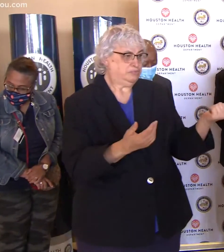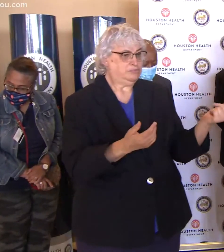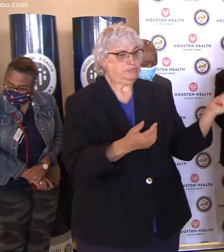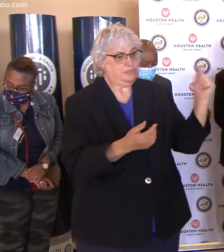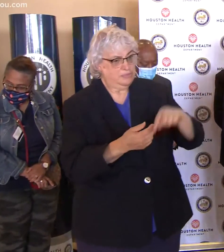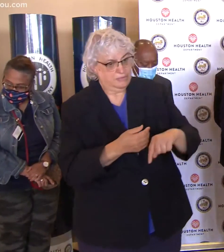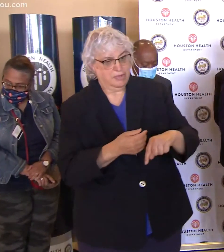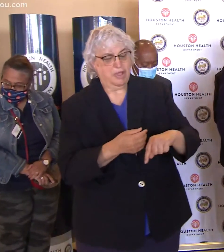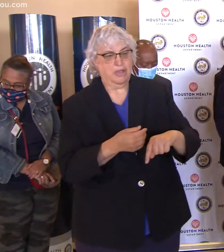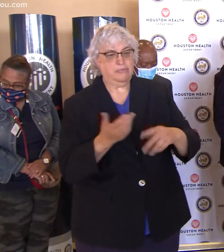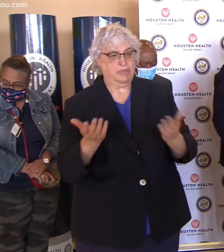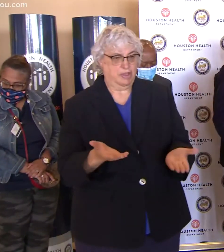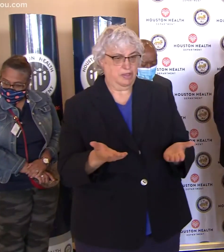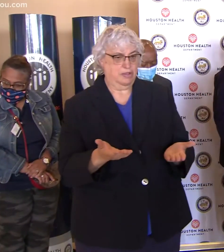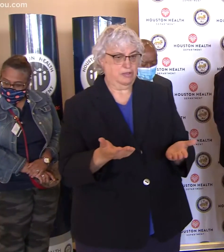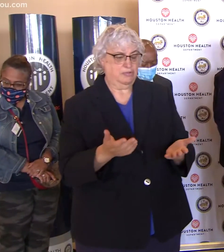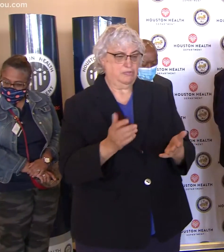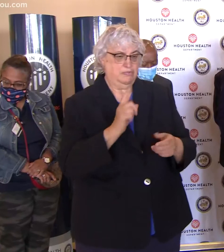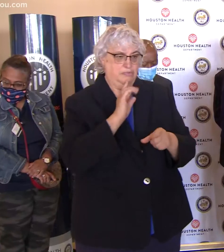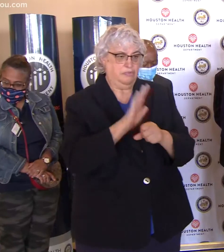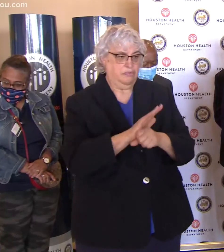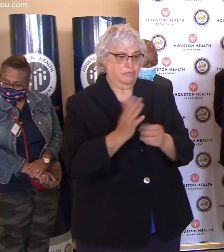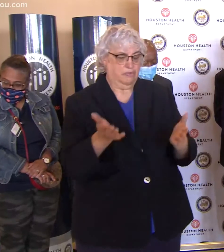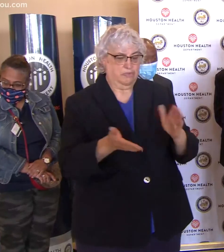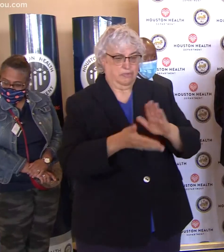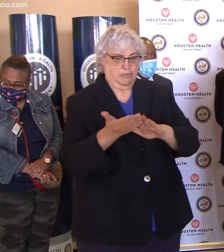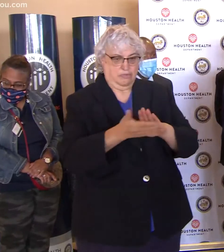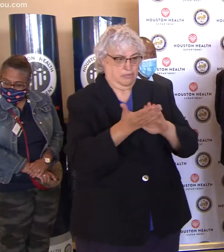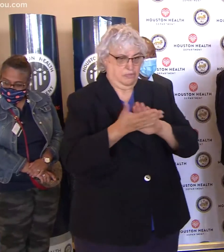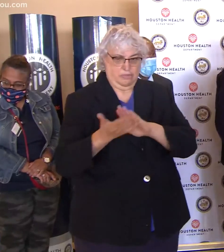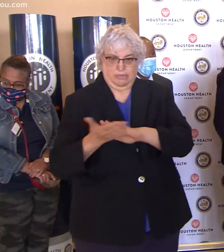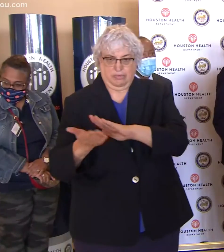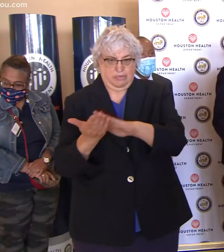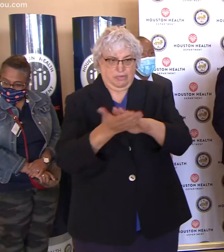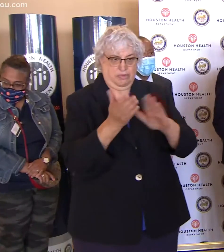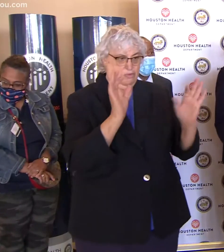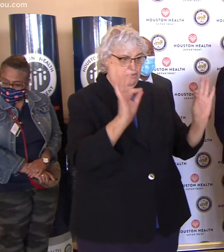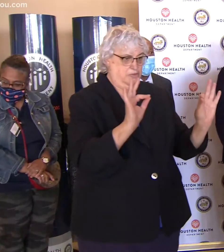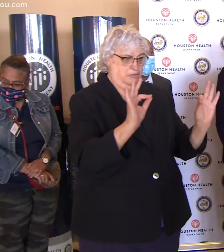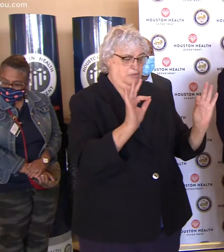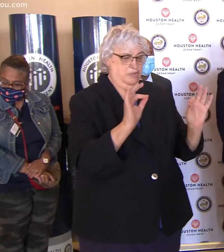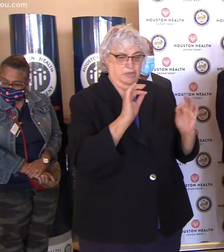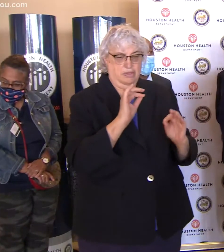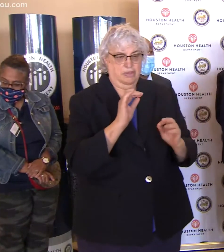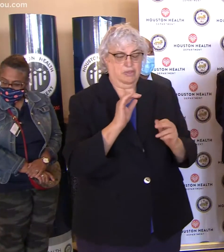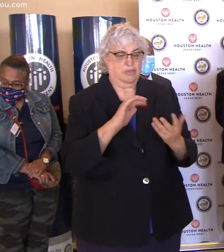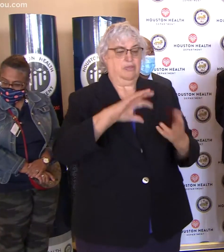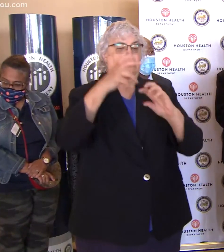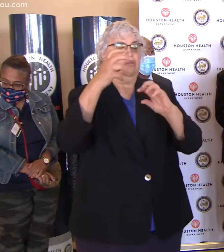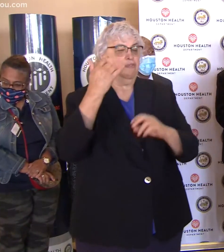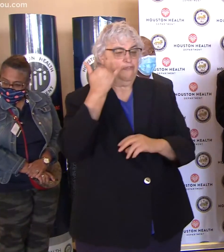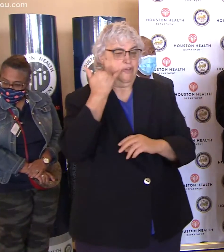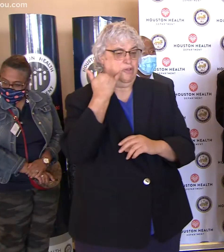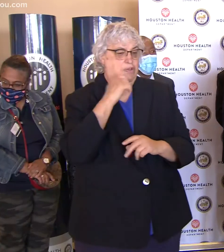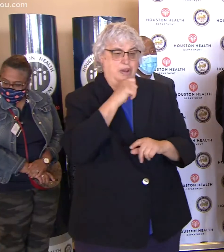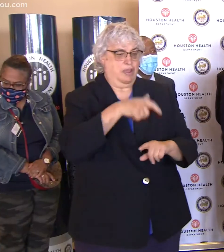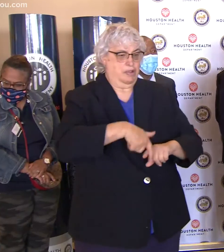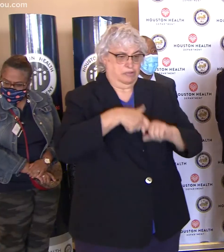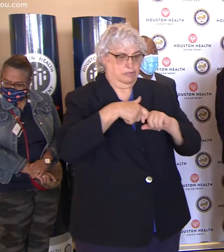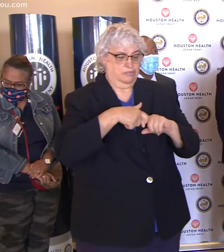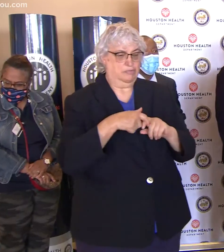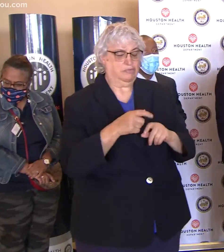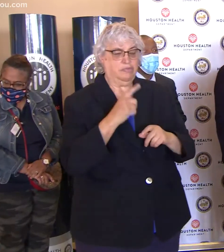do in order to ensure that this operation continue and not stop because of the difficulties we have. He